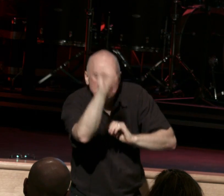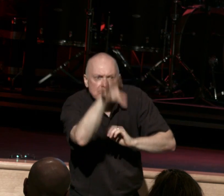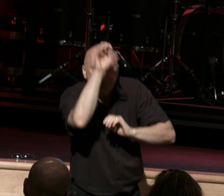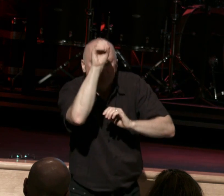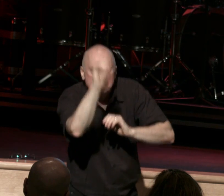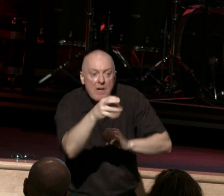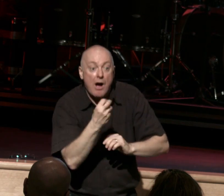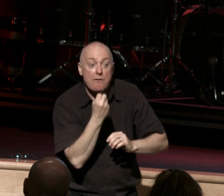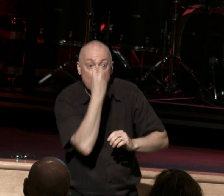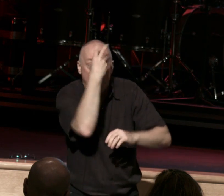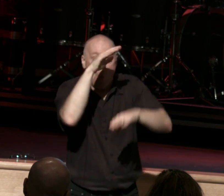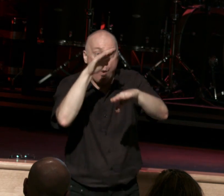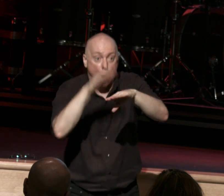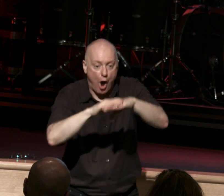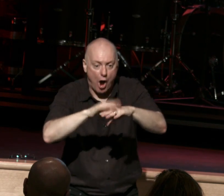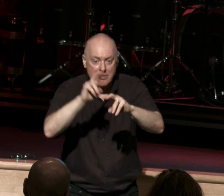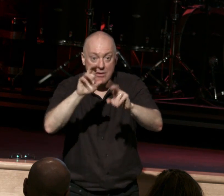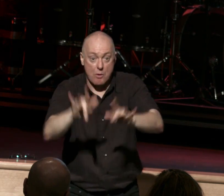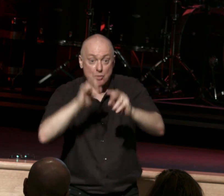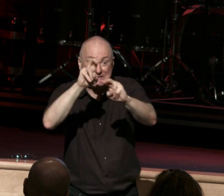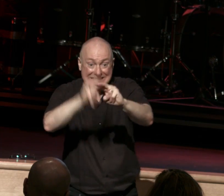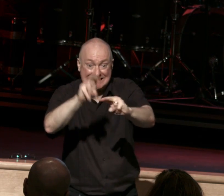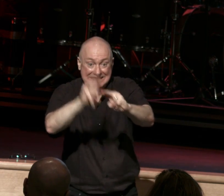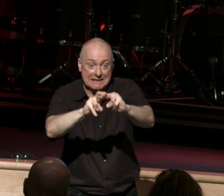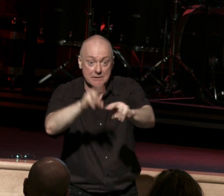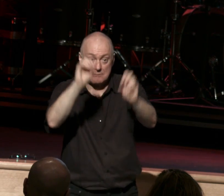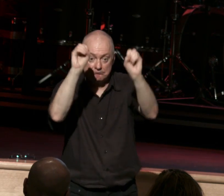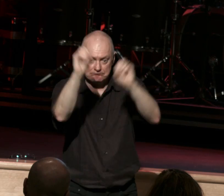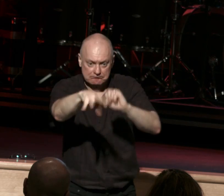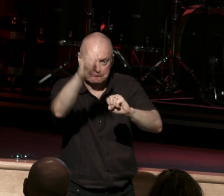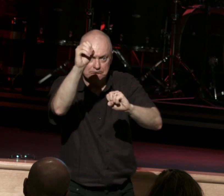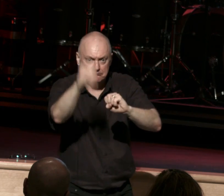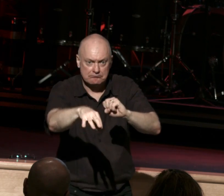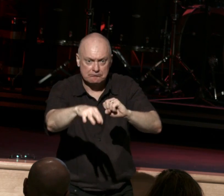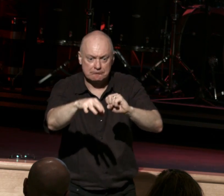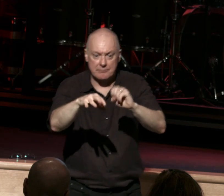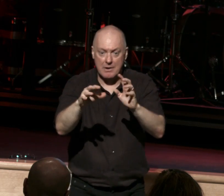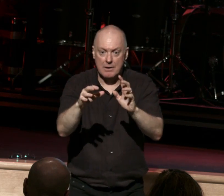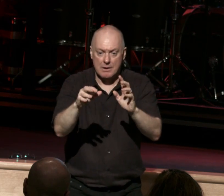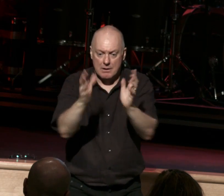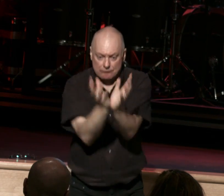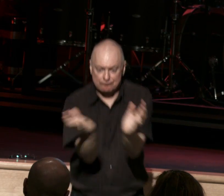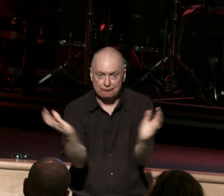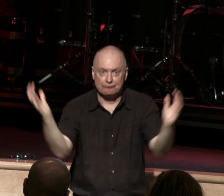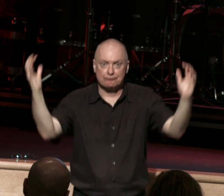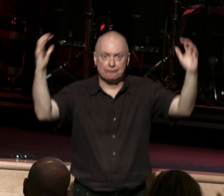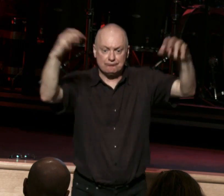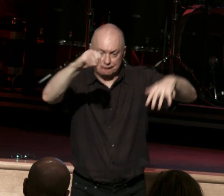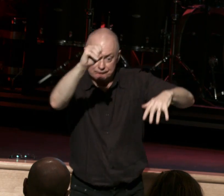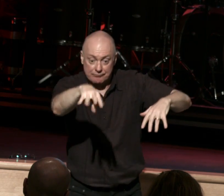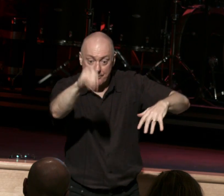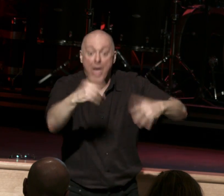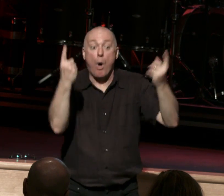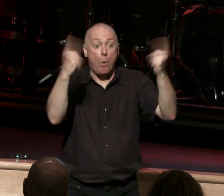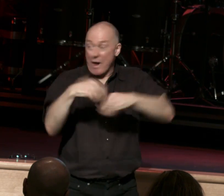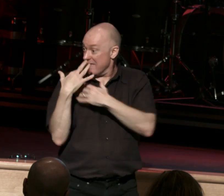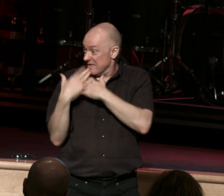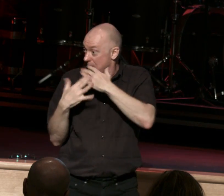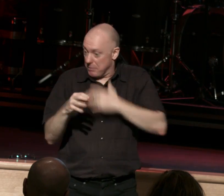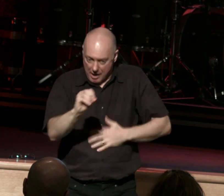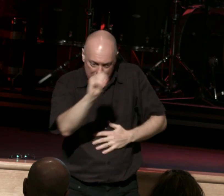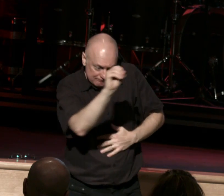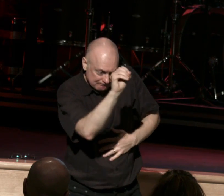and he sprinkled the blood of a goat on top of the mercy seat. And the mercy seat was the lid of the Ark of the Covenant. When